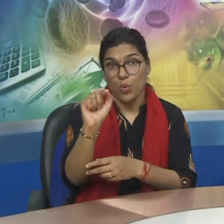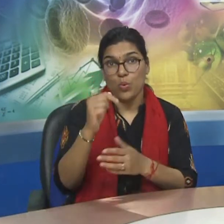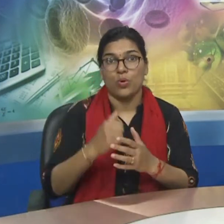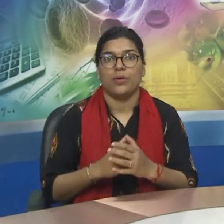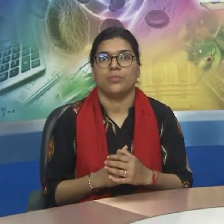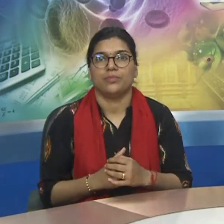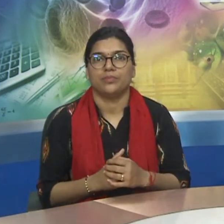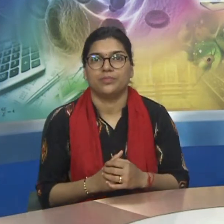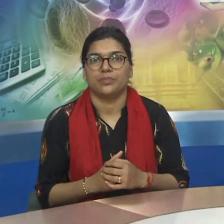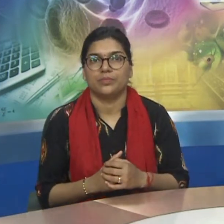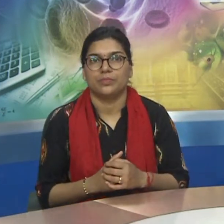Question 3.